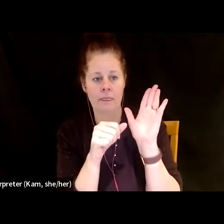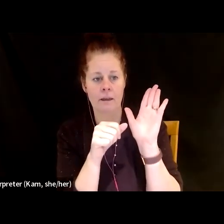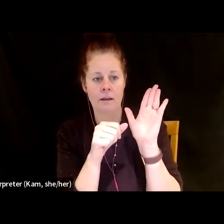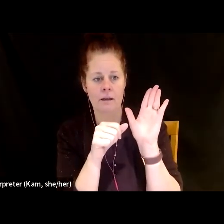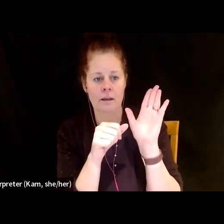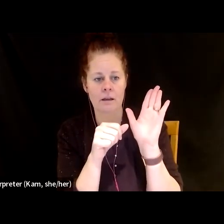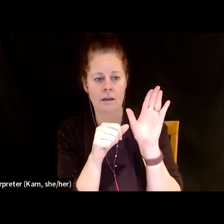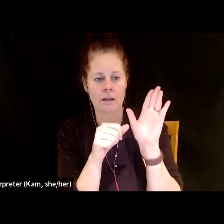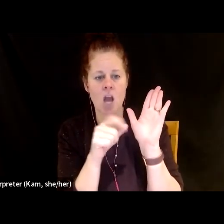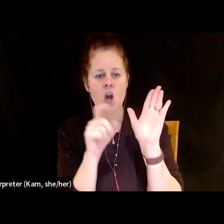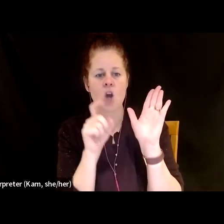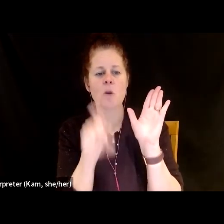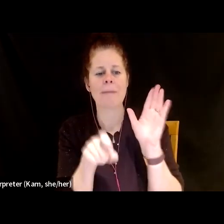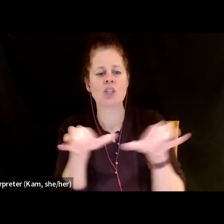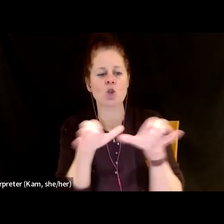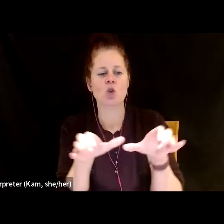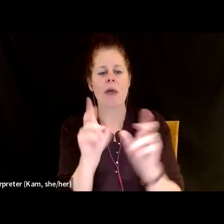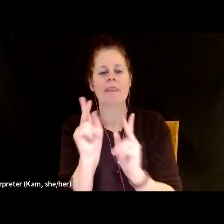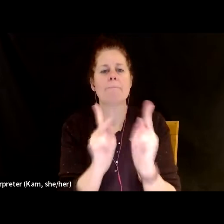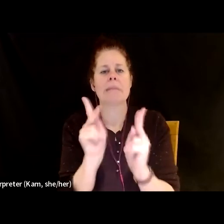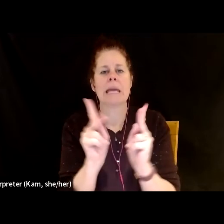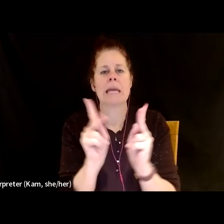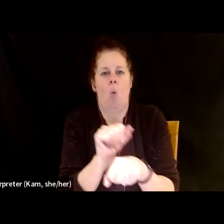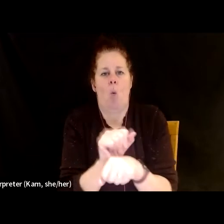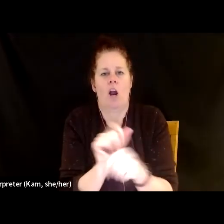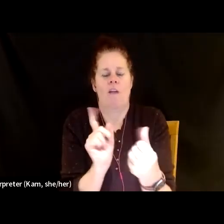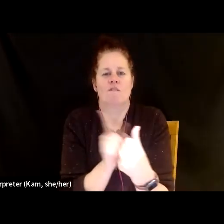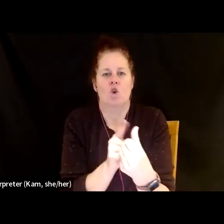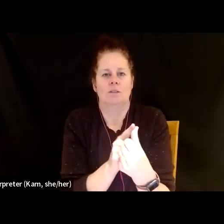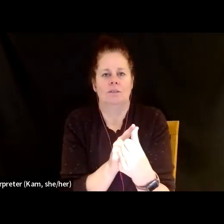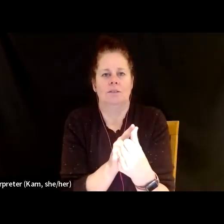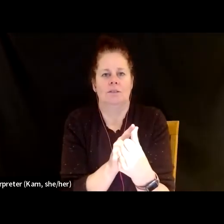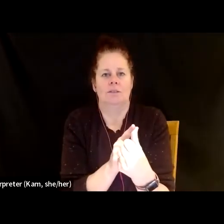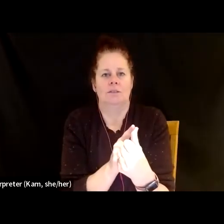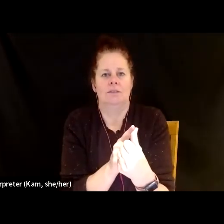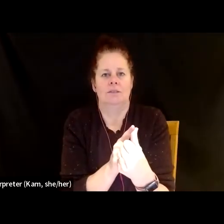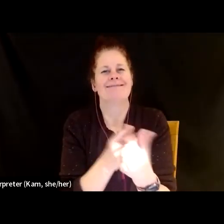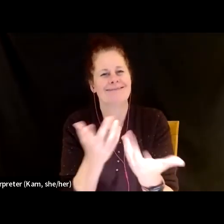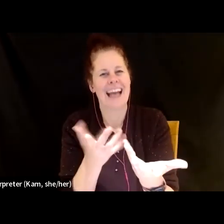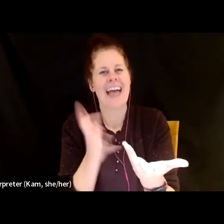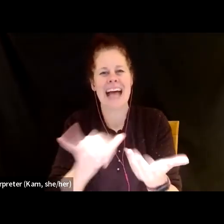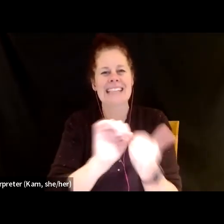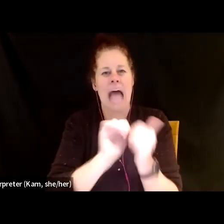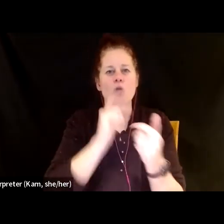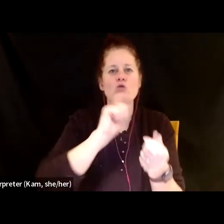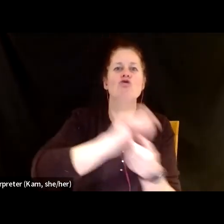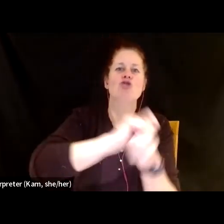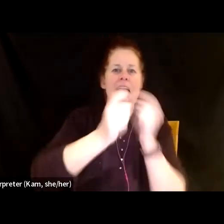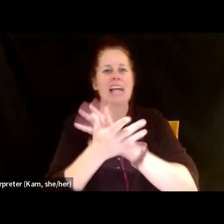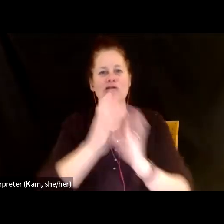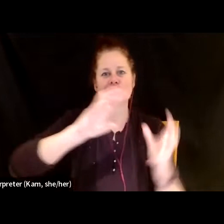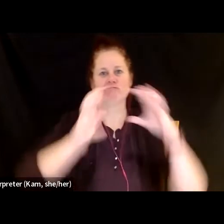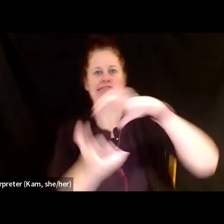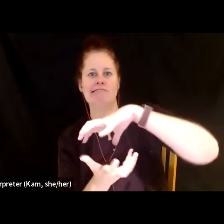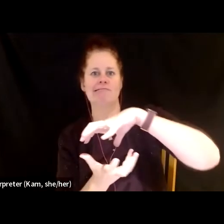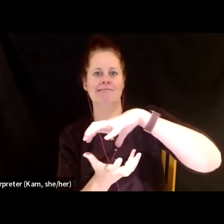the people work is, you know, something that I think I need to operationalize. For me, it really points to the healing pedagogy that's part